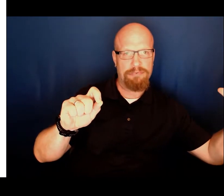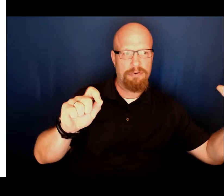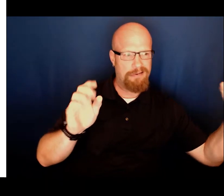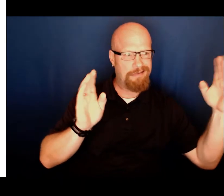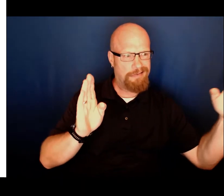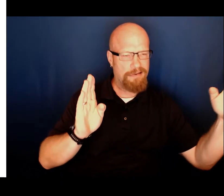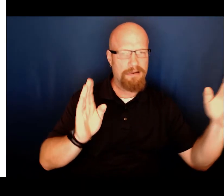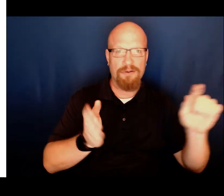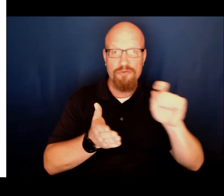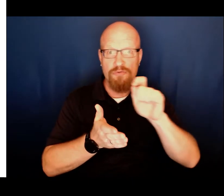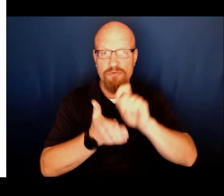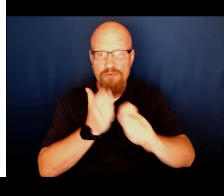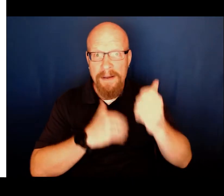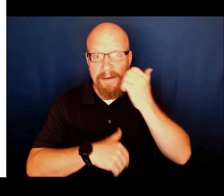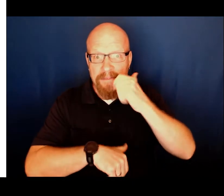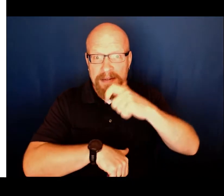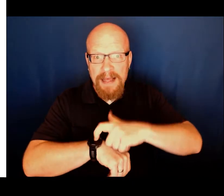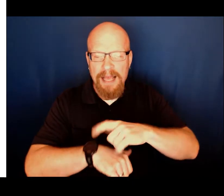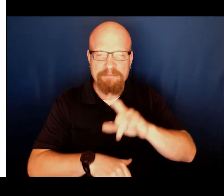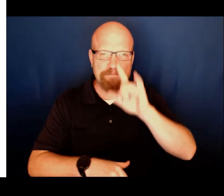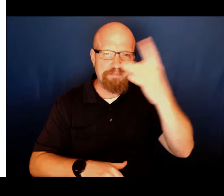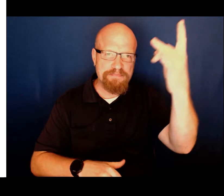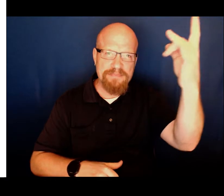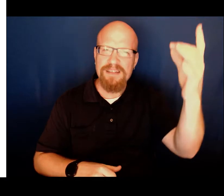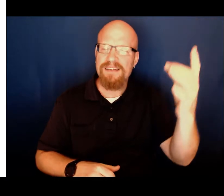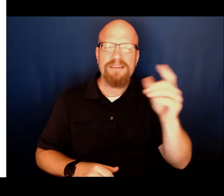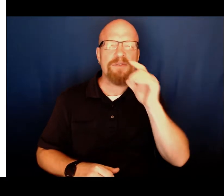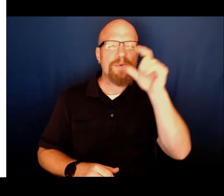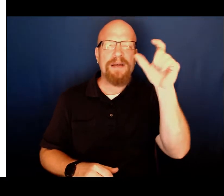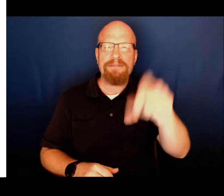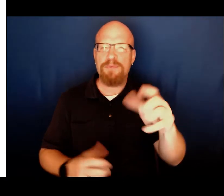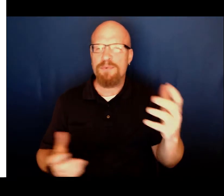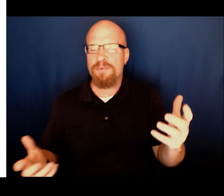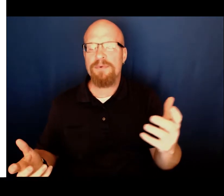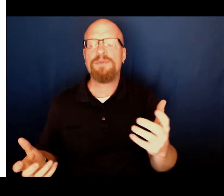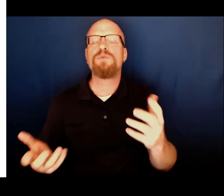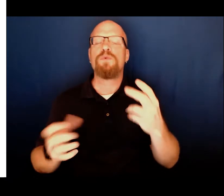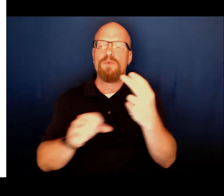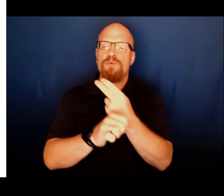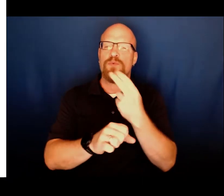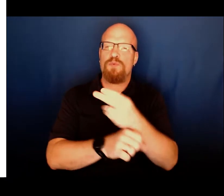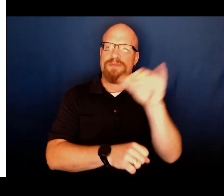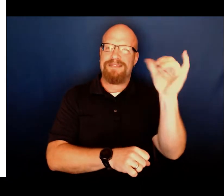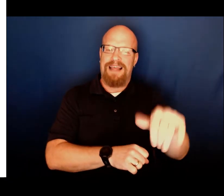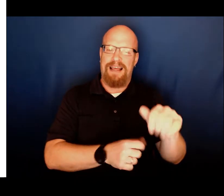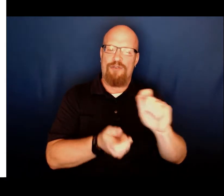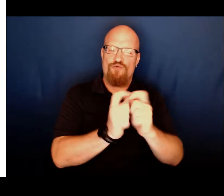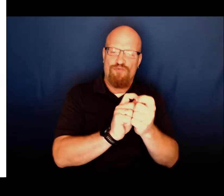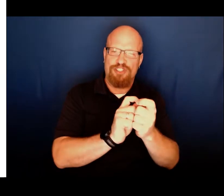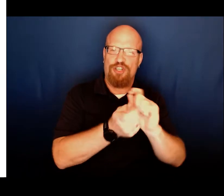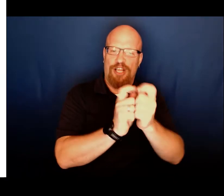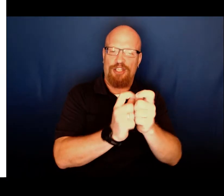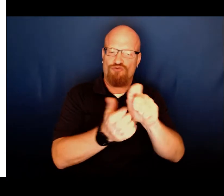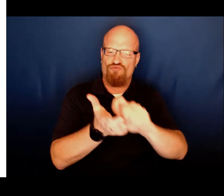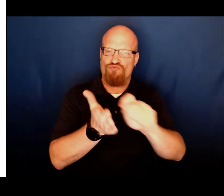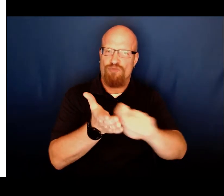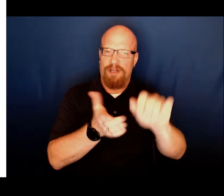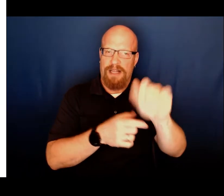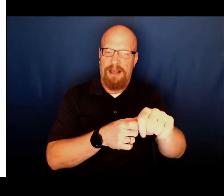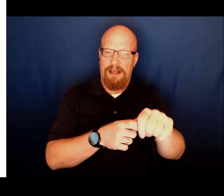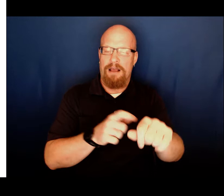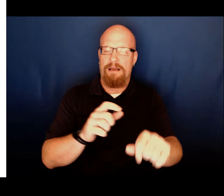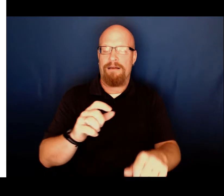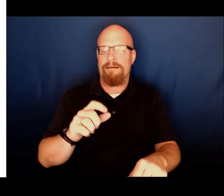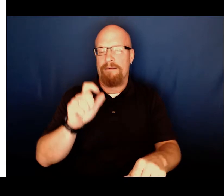then some numbers, you want to write that every time. It gets boring after a while. So you can use shorthand.